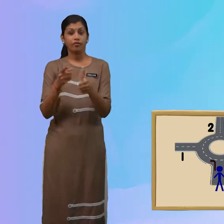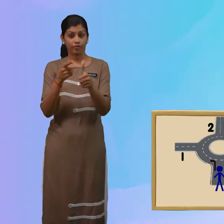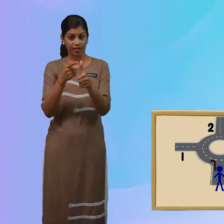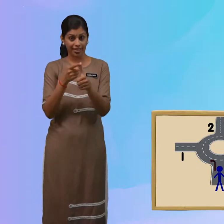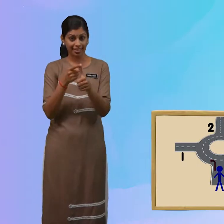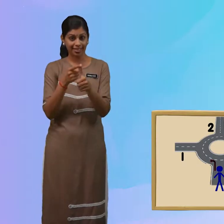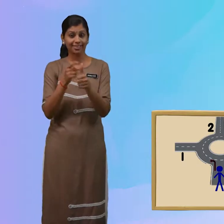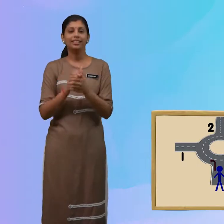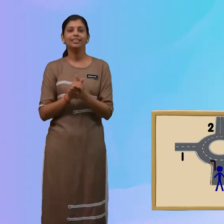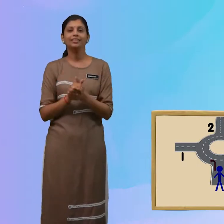First,